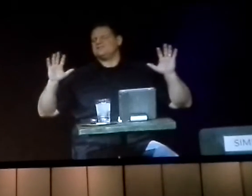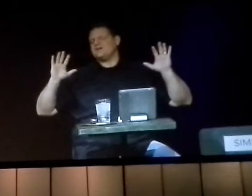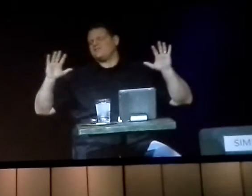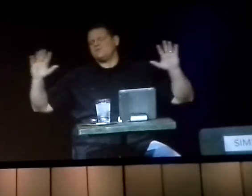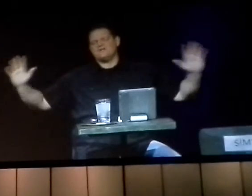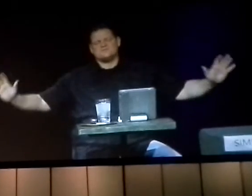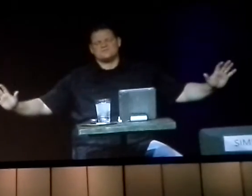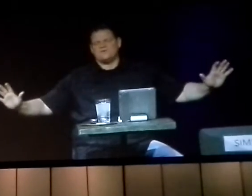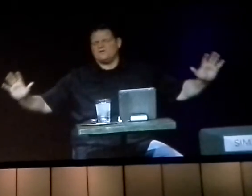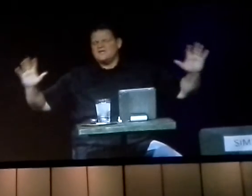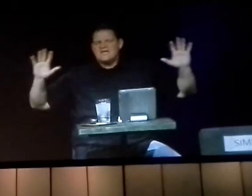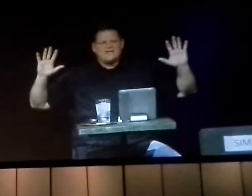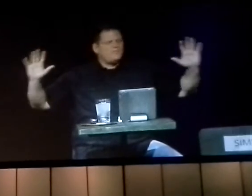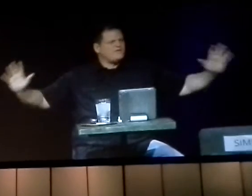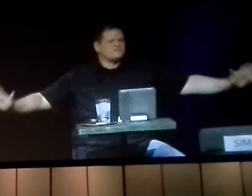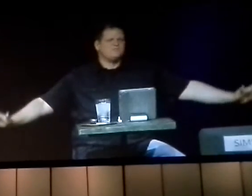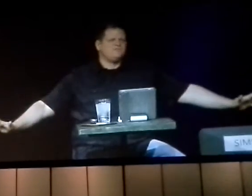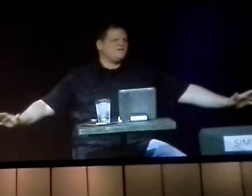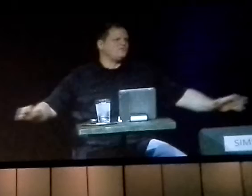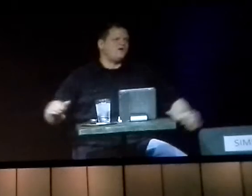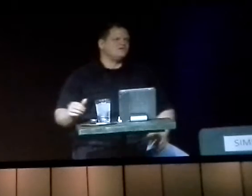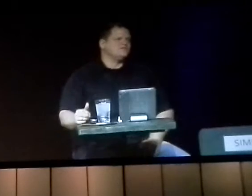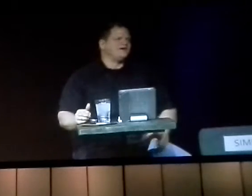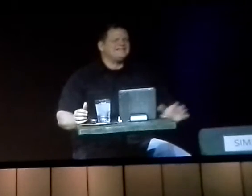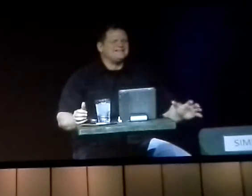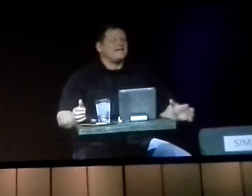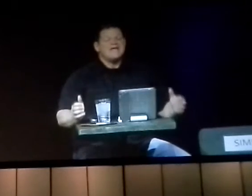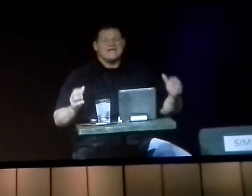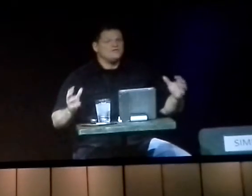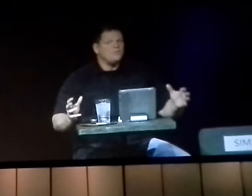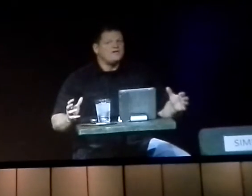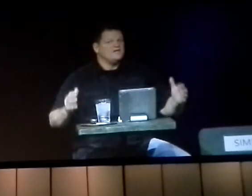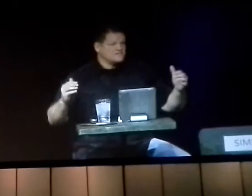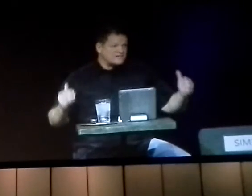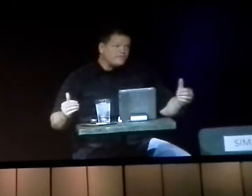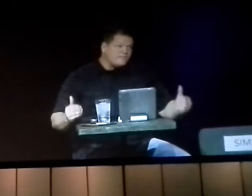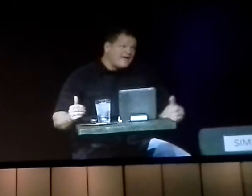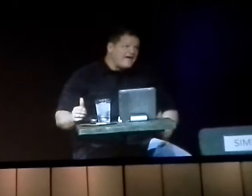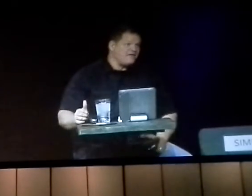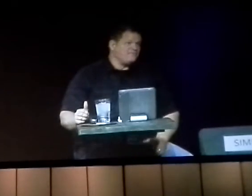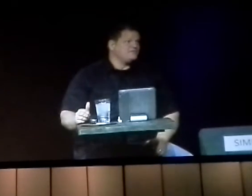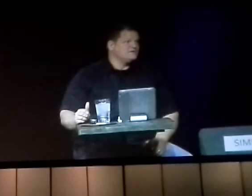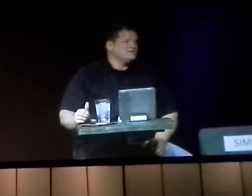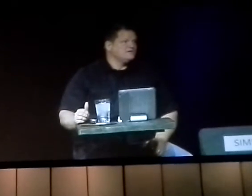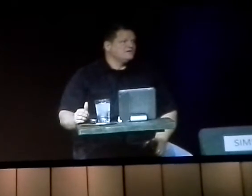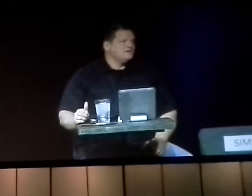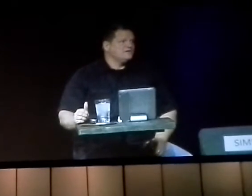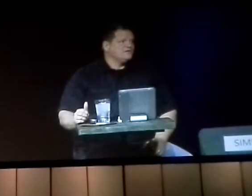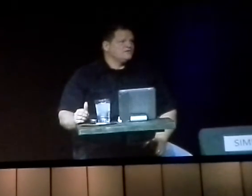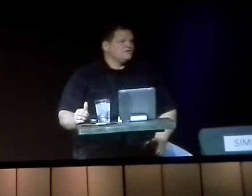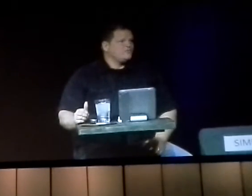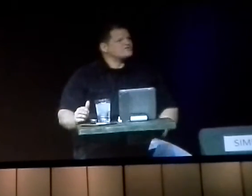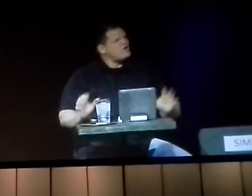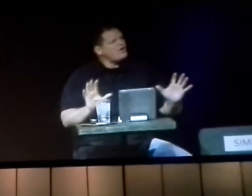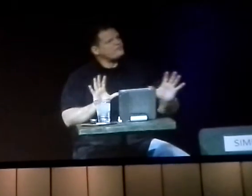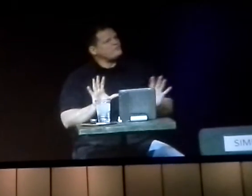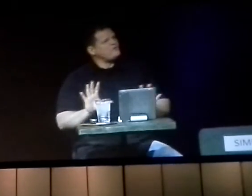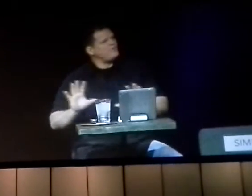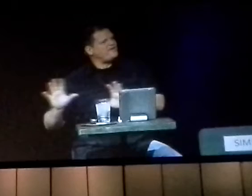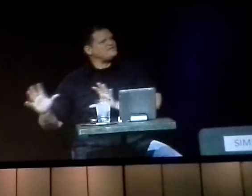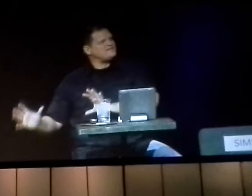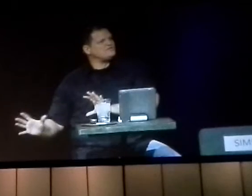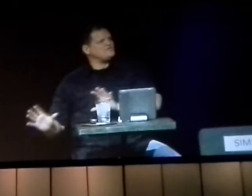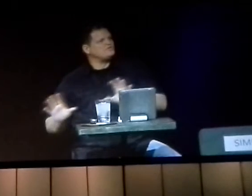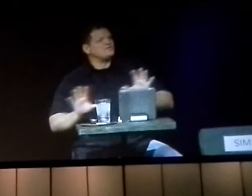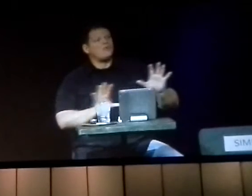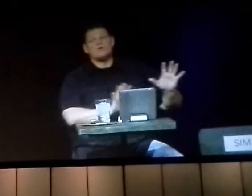I know. It's everybody else's fault. And everybody else has been mean and wrong to you. I get that. And you know what? Some of them have. But it's gone from being what